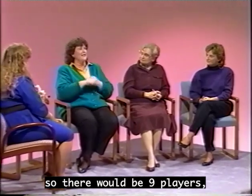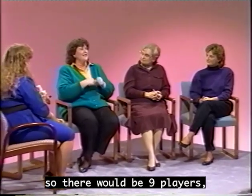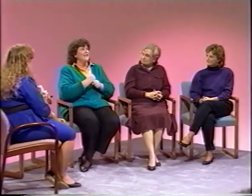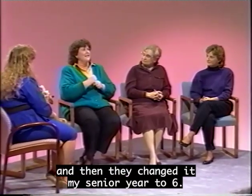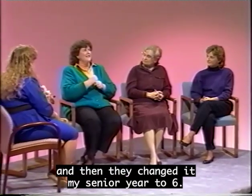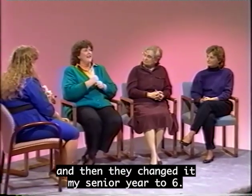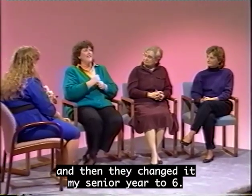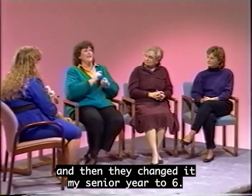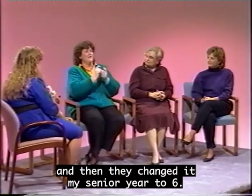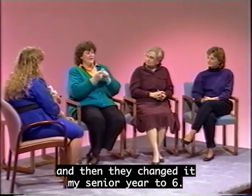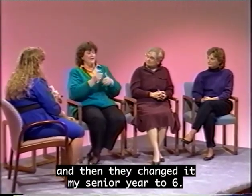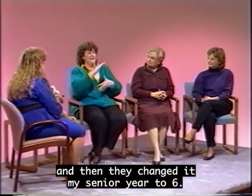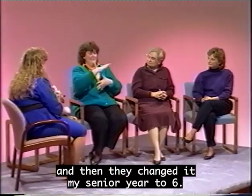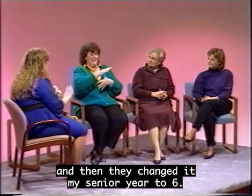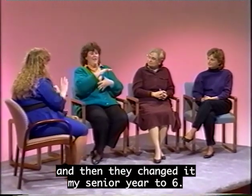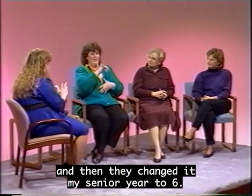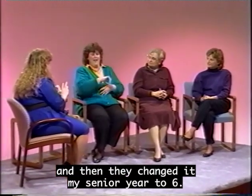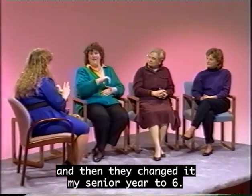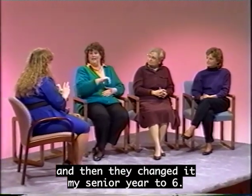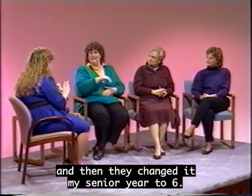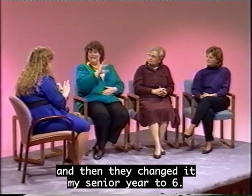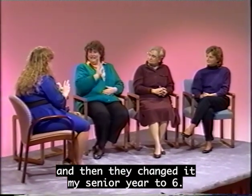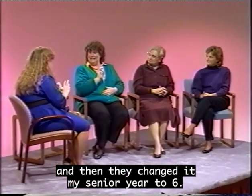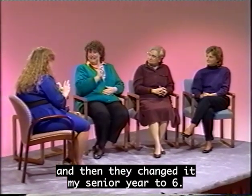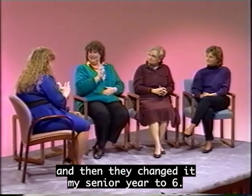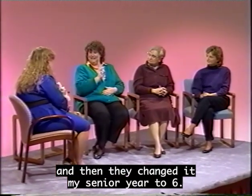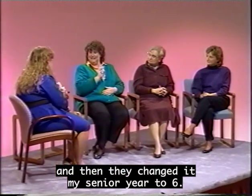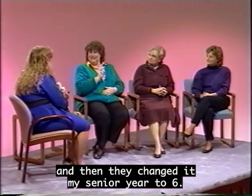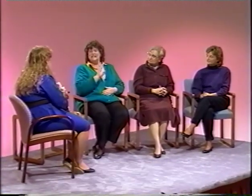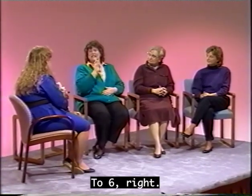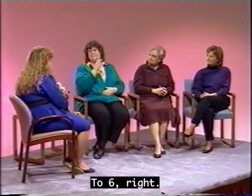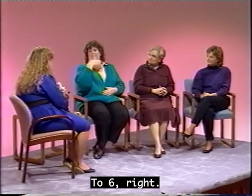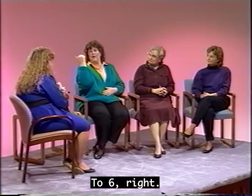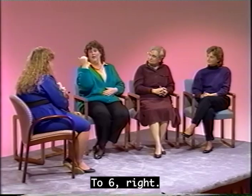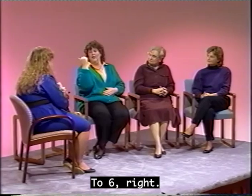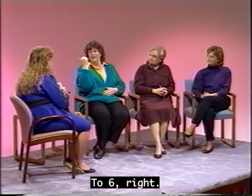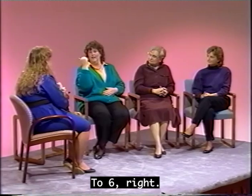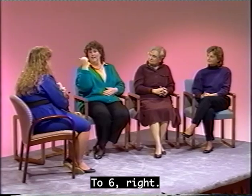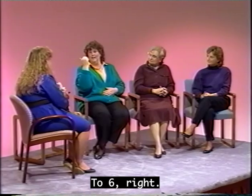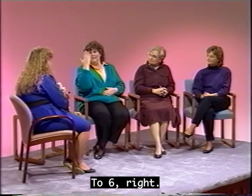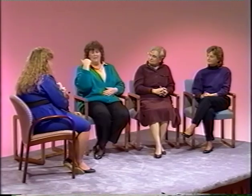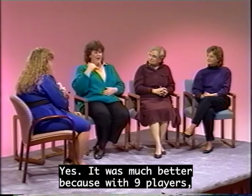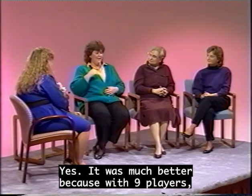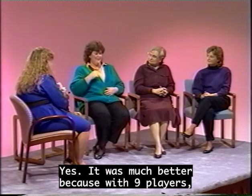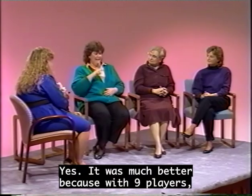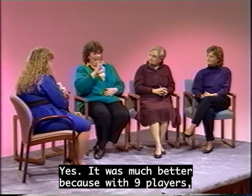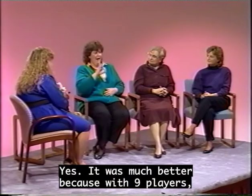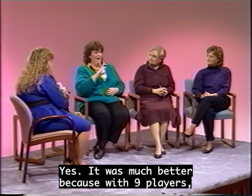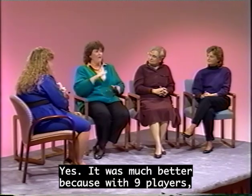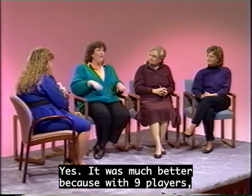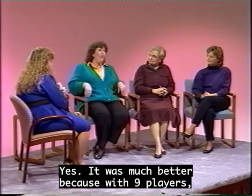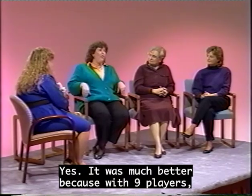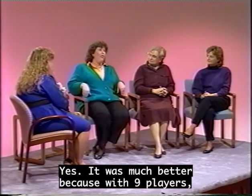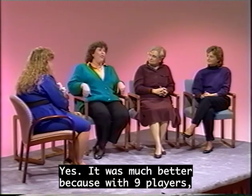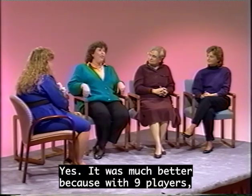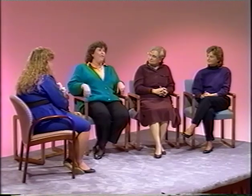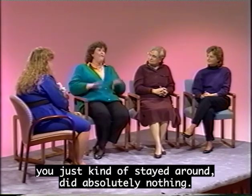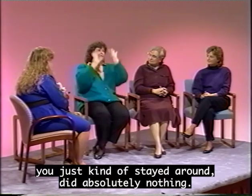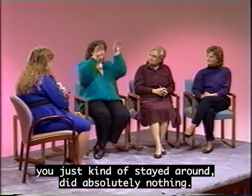players. And then they changed it my senior year to 6. 6, right. Yes, it was much better because with 9 players, you just kind of